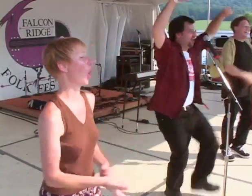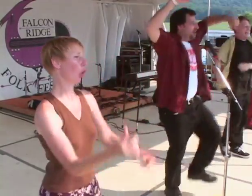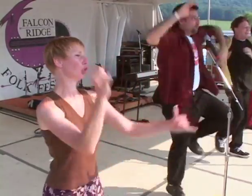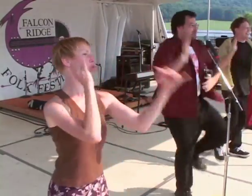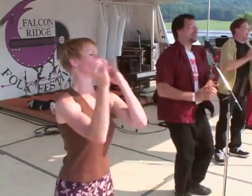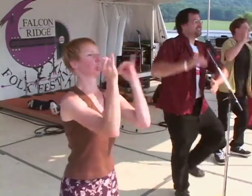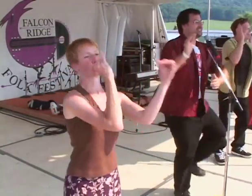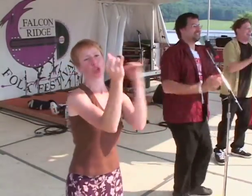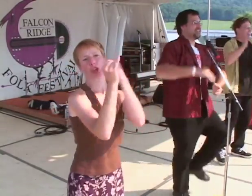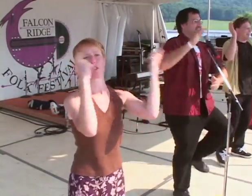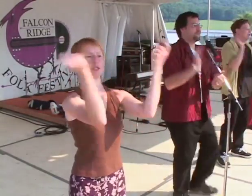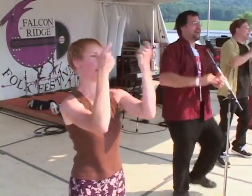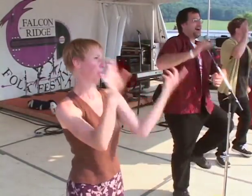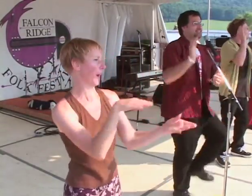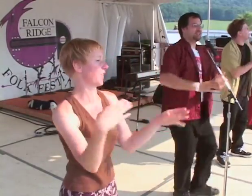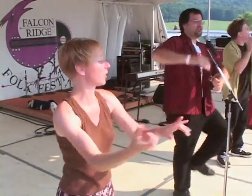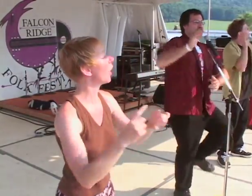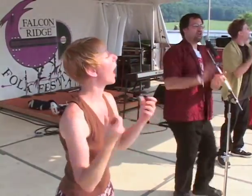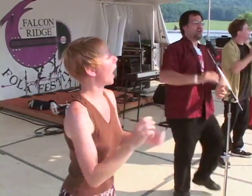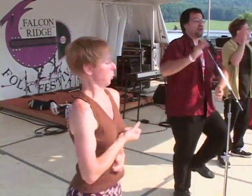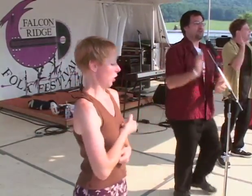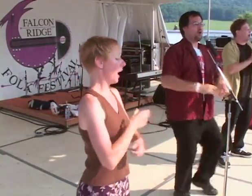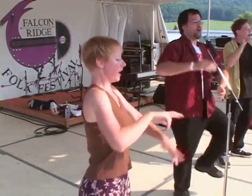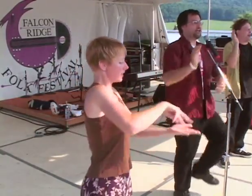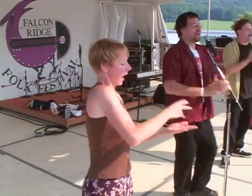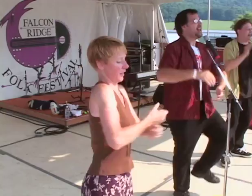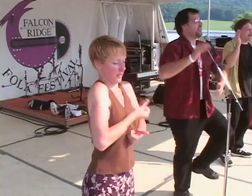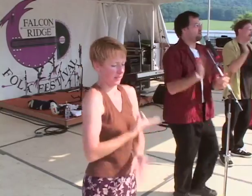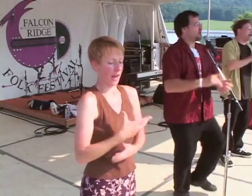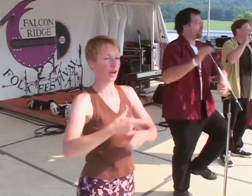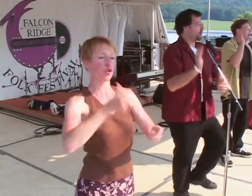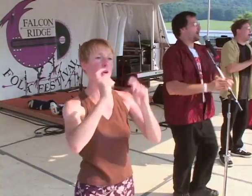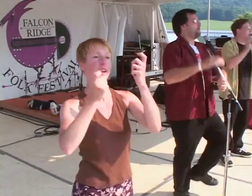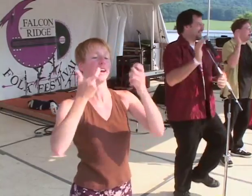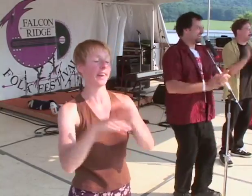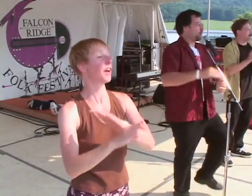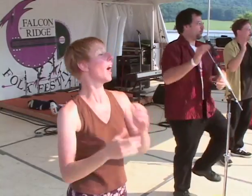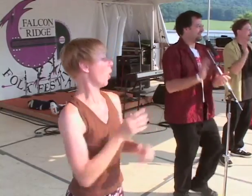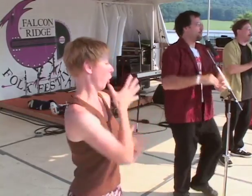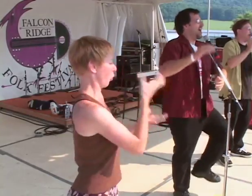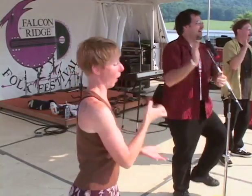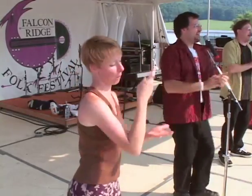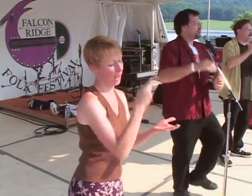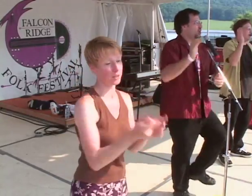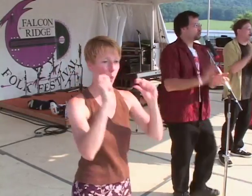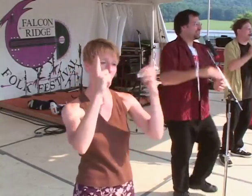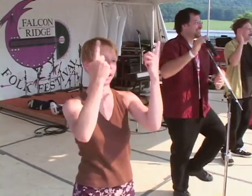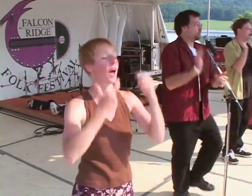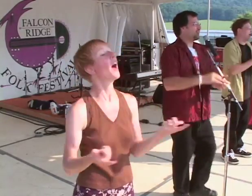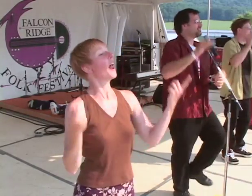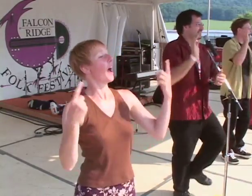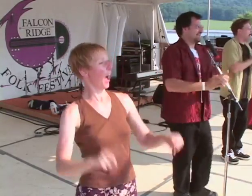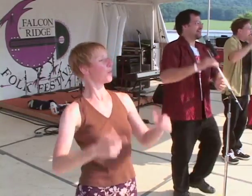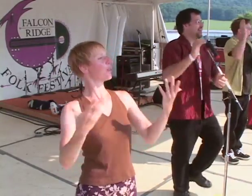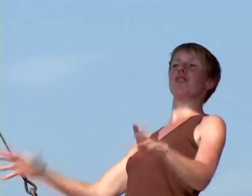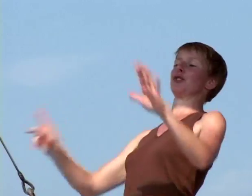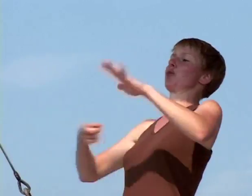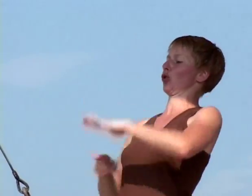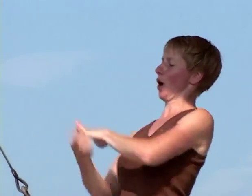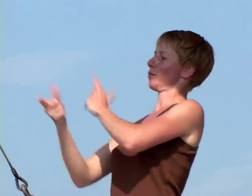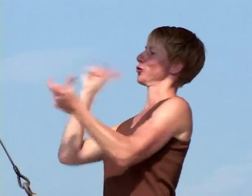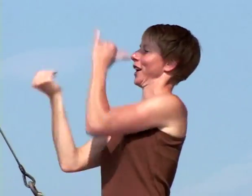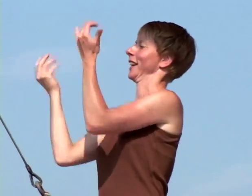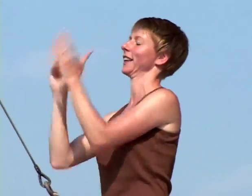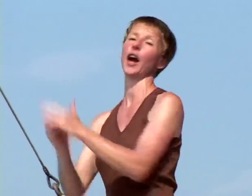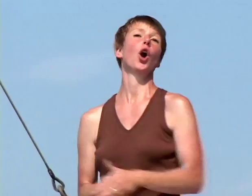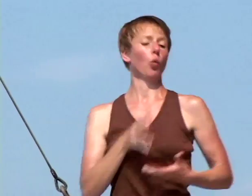more. We'll dance and sing and fight until the early morning light. Then we'll throw up, pass out, wake up, and then go drinking once again. Then we'll